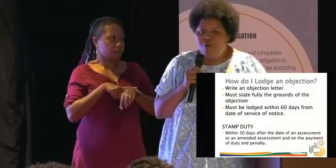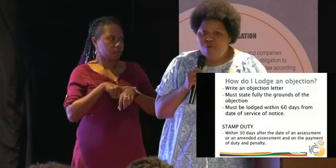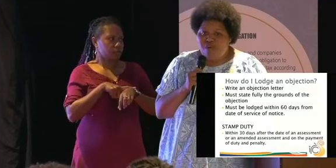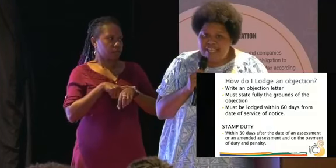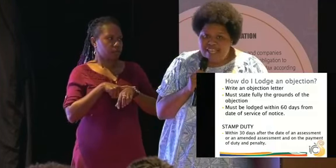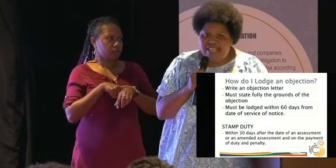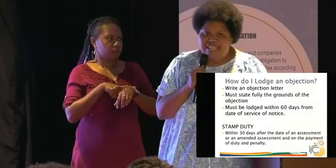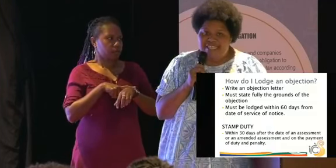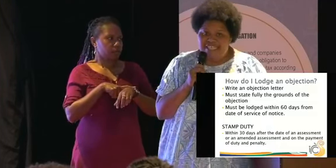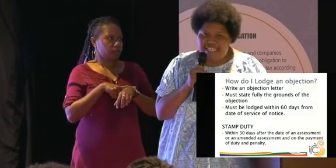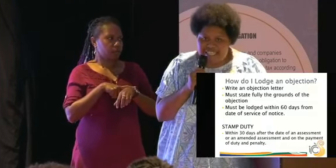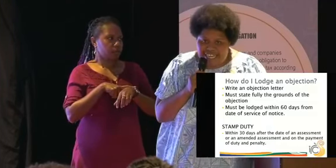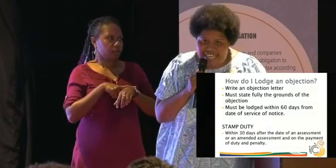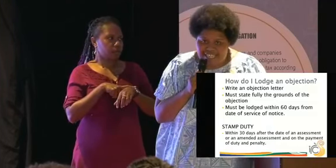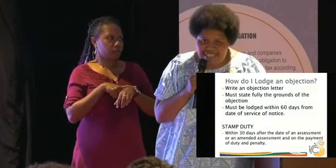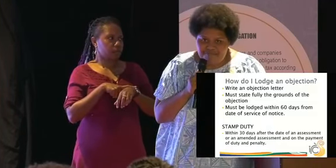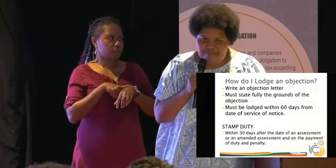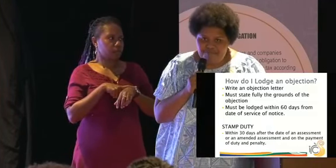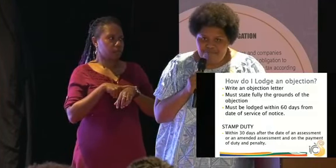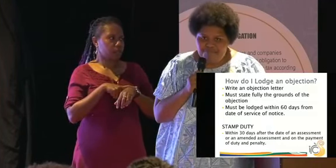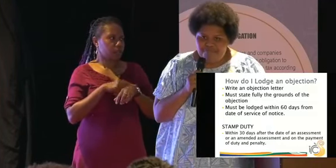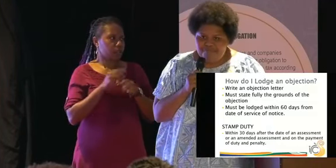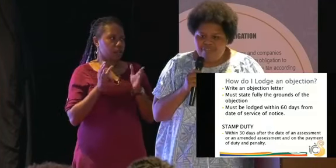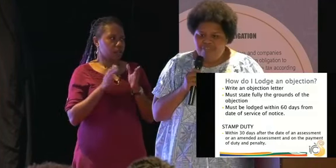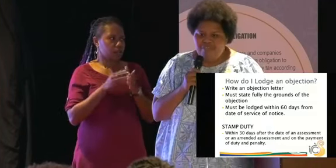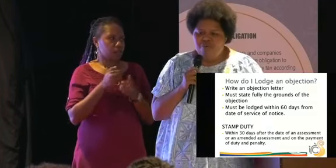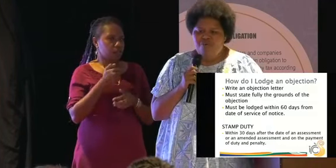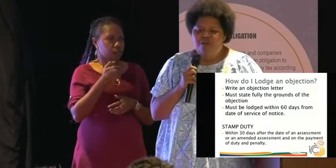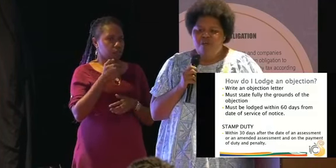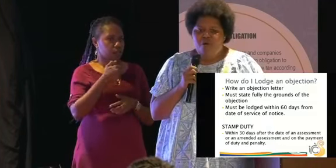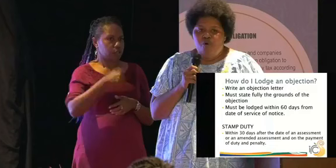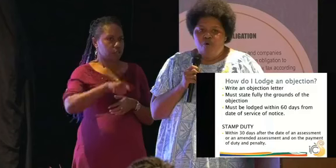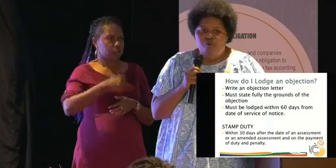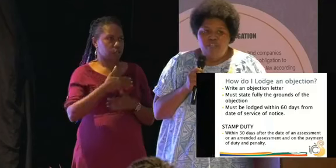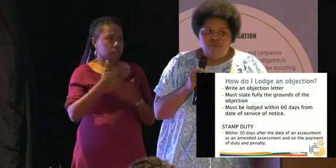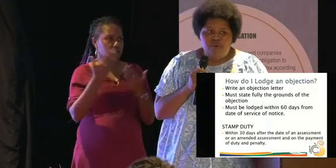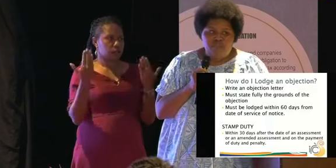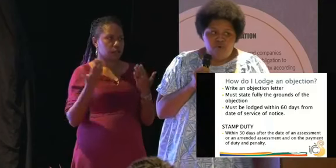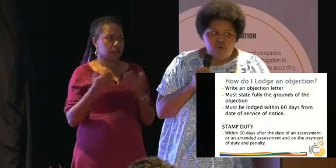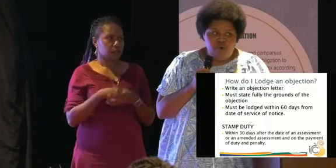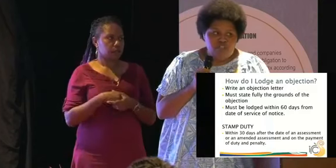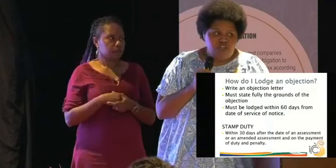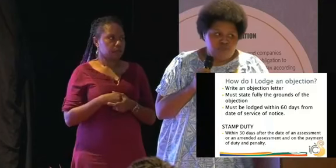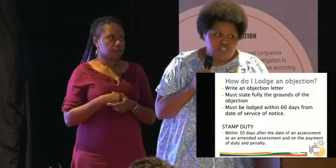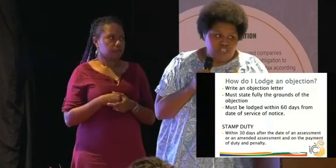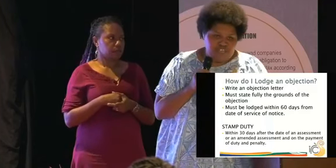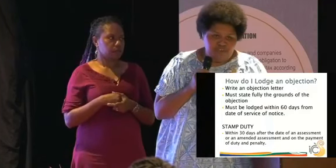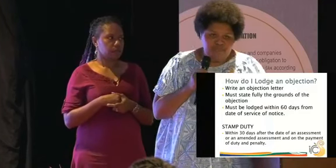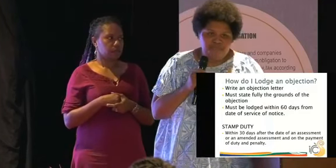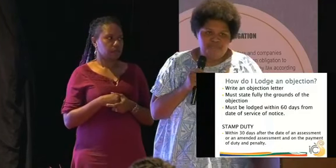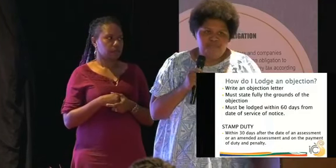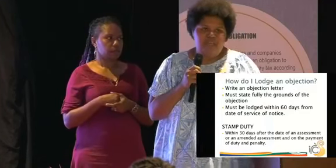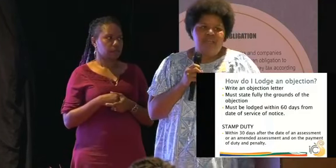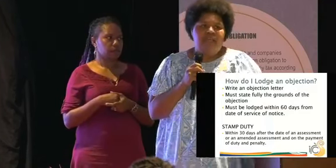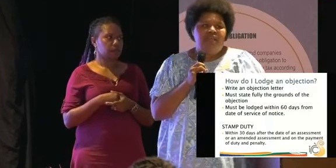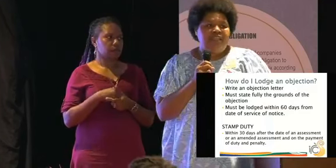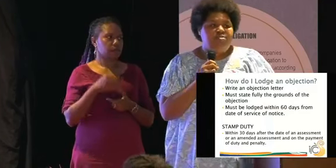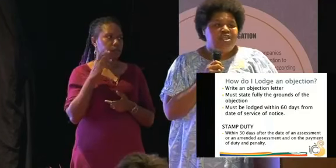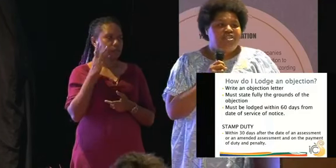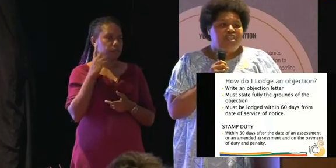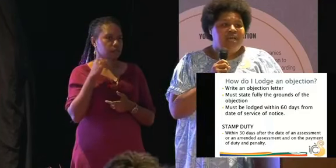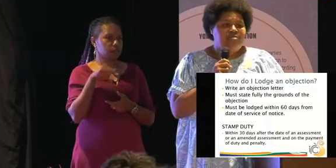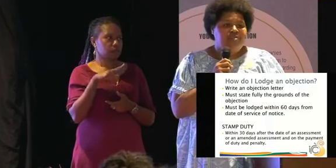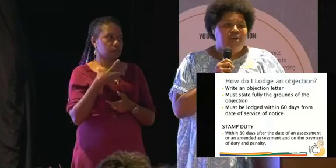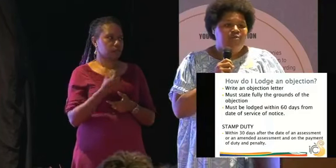It's only 60 days. So when you want to lodge an objection,